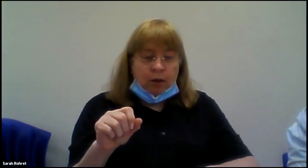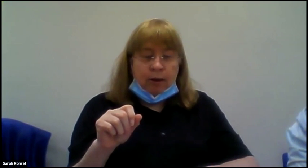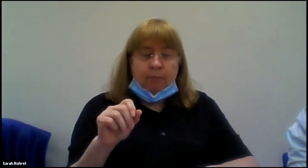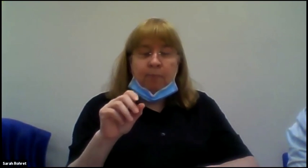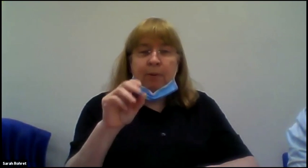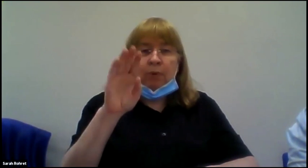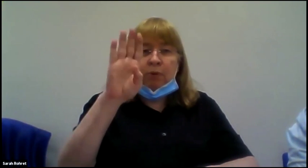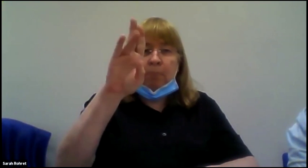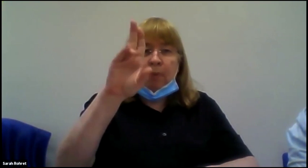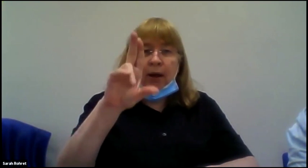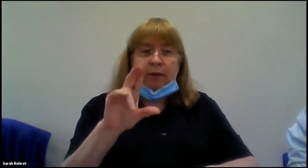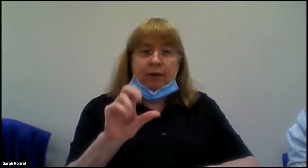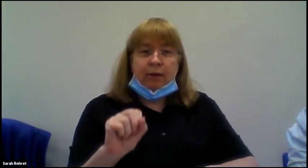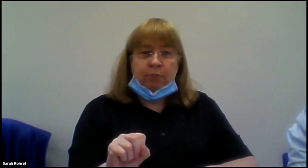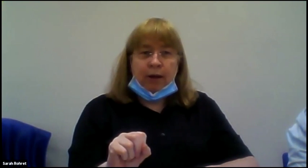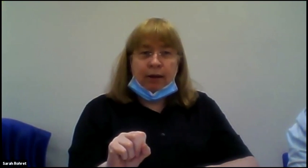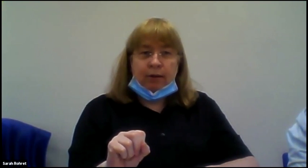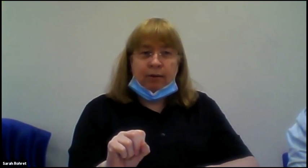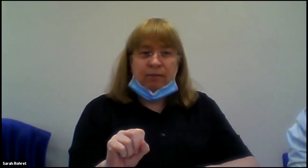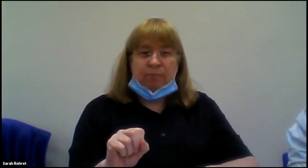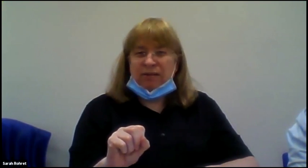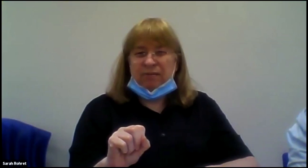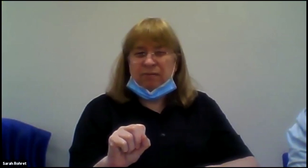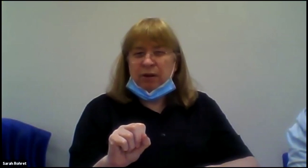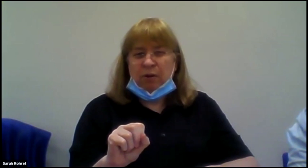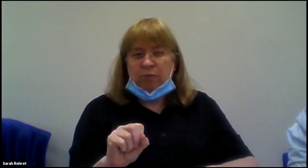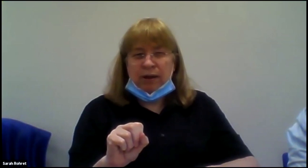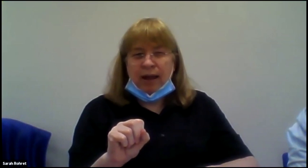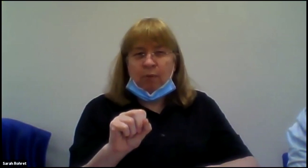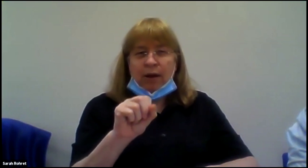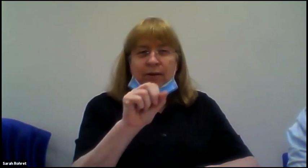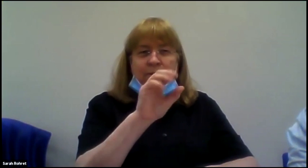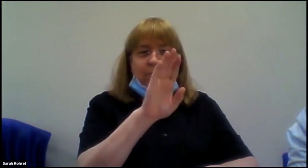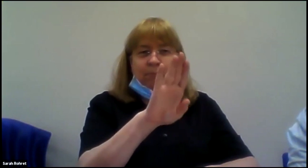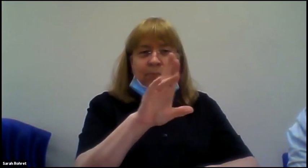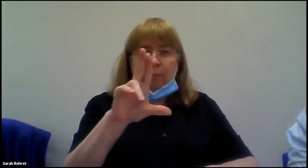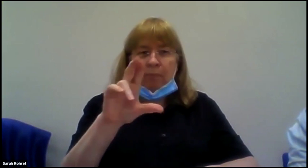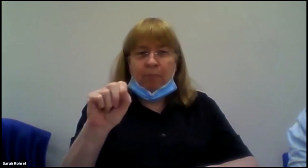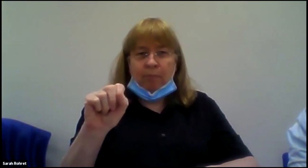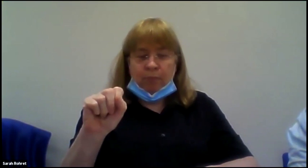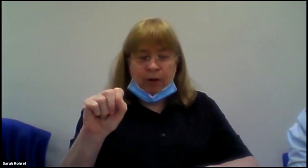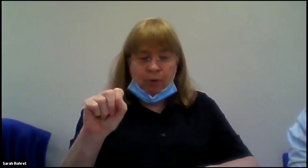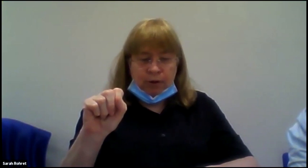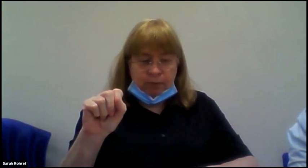Some people do bus this way, but we don't read that way, so we say this way.